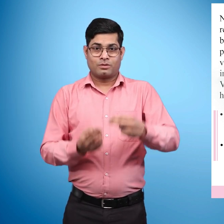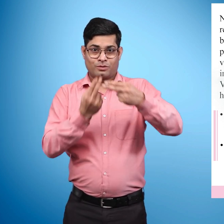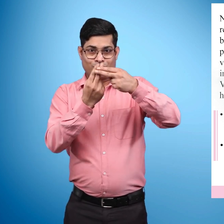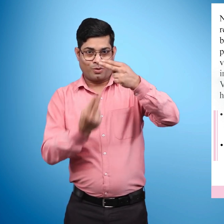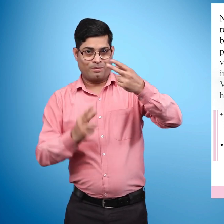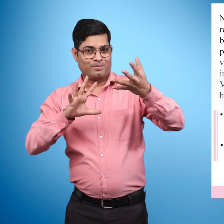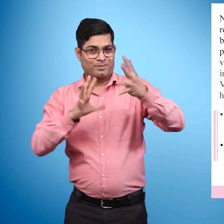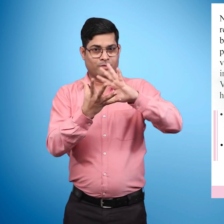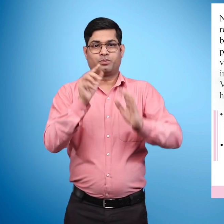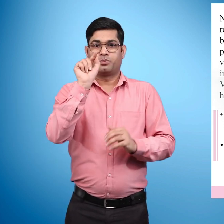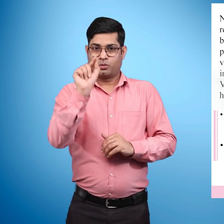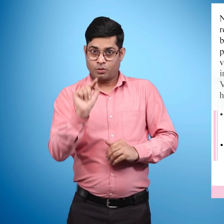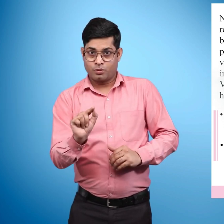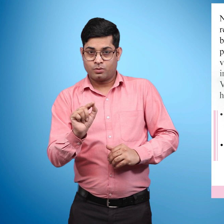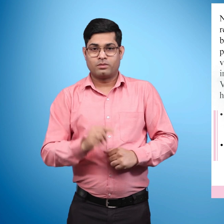Now the synopsis for the next part of the story.